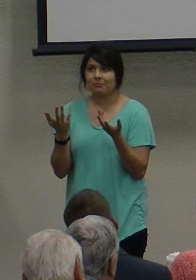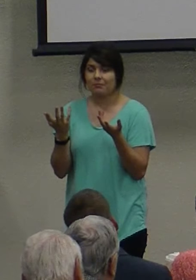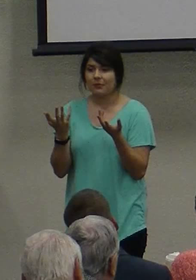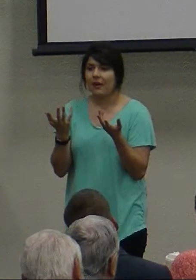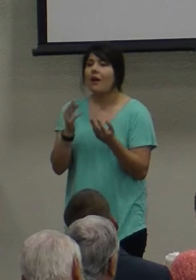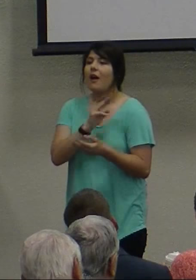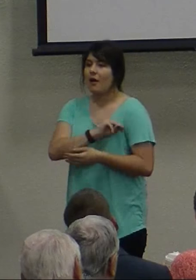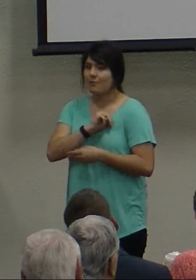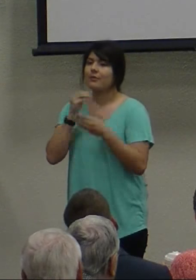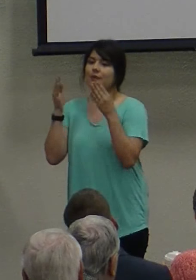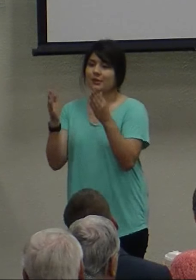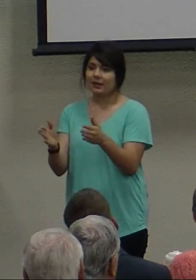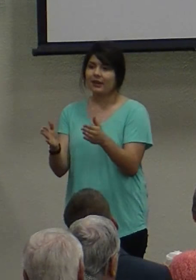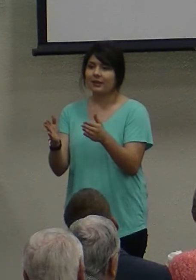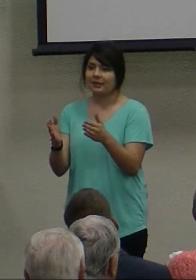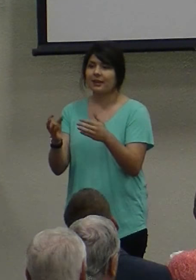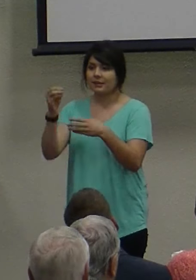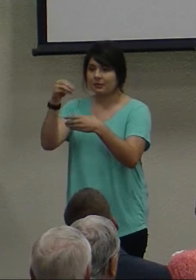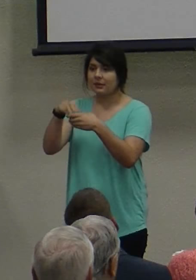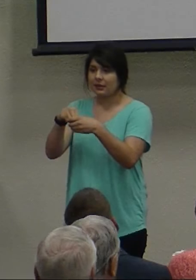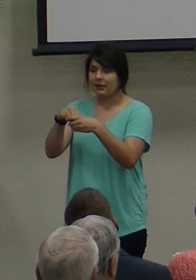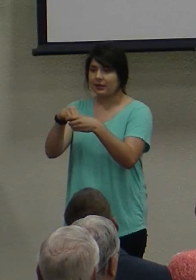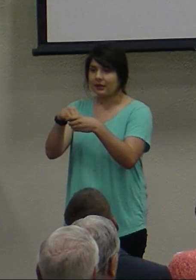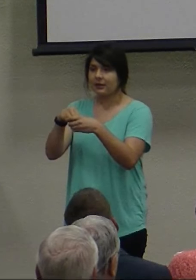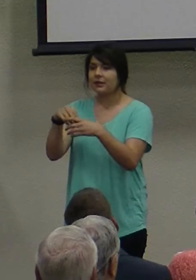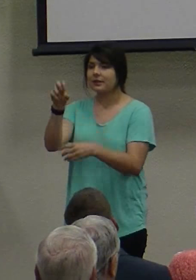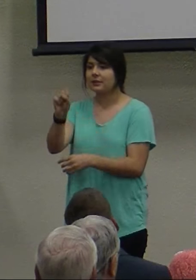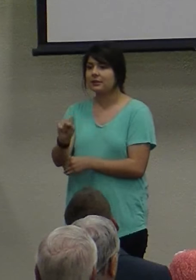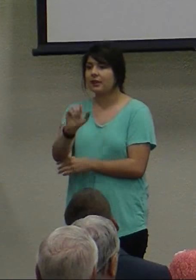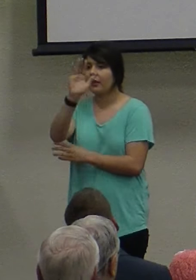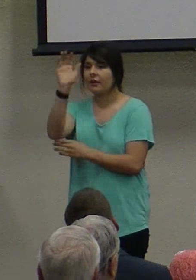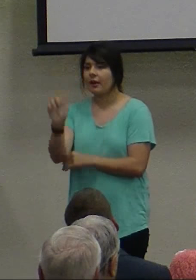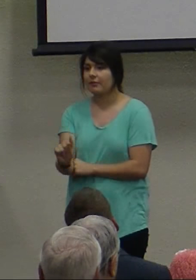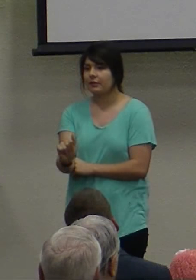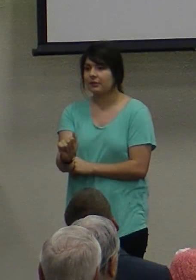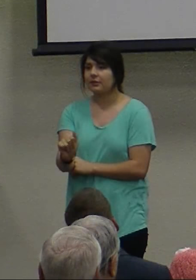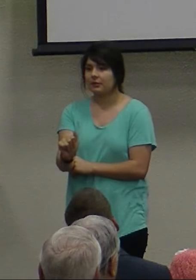a missionary that has been in southern Africa